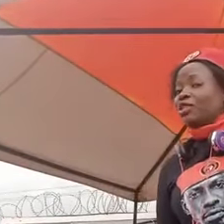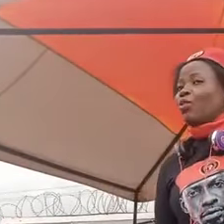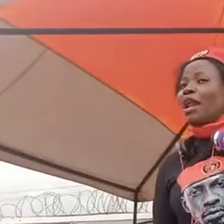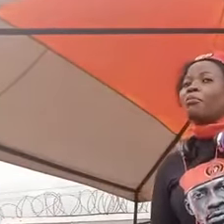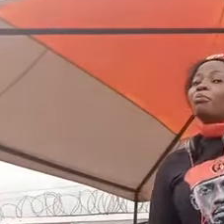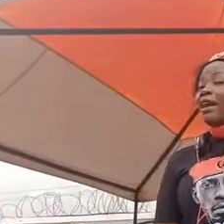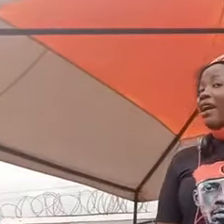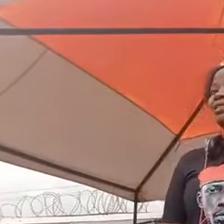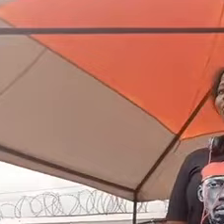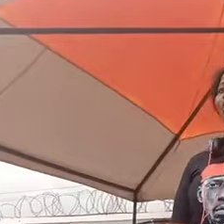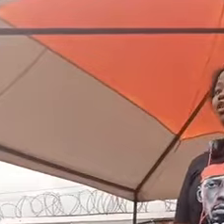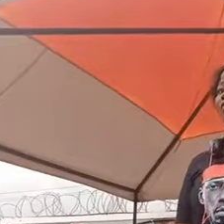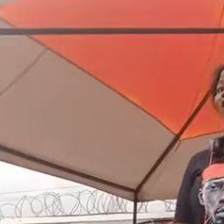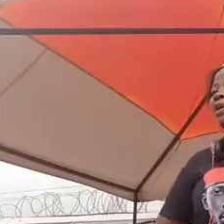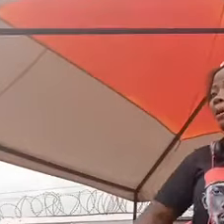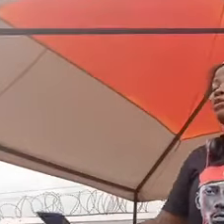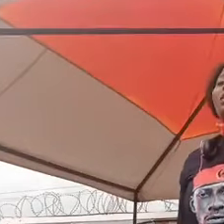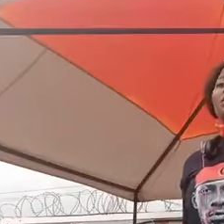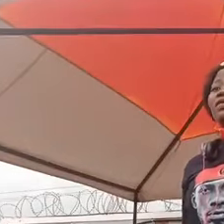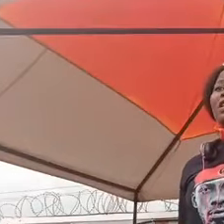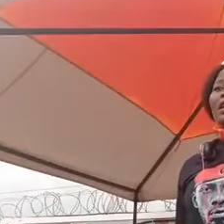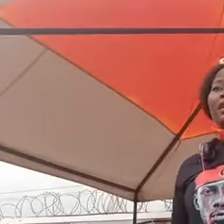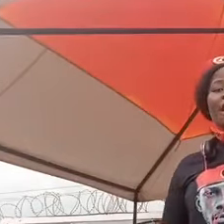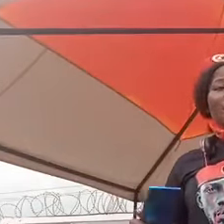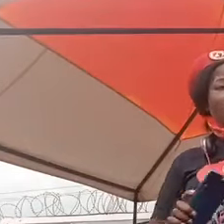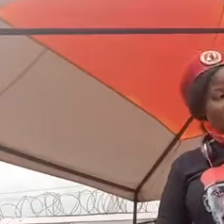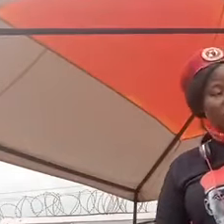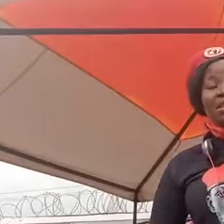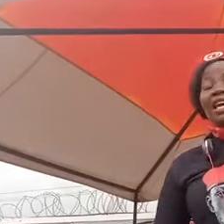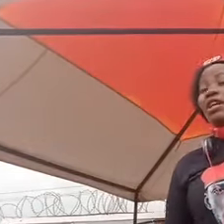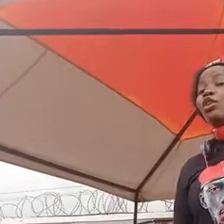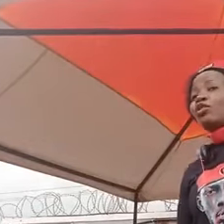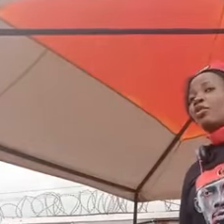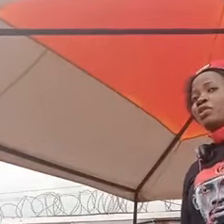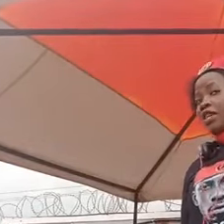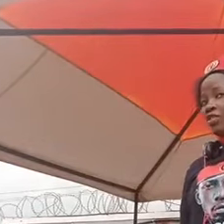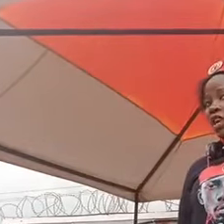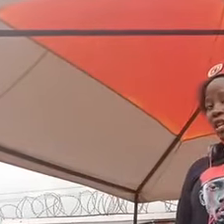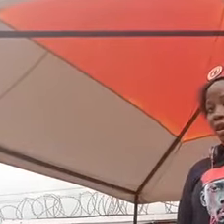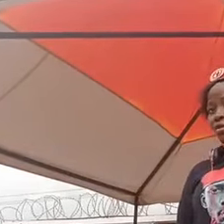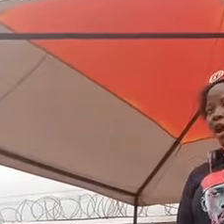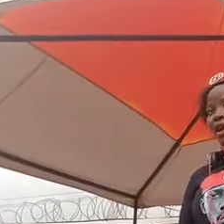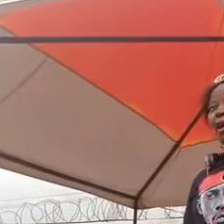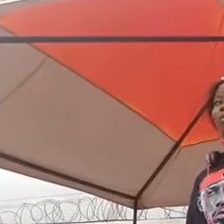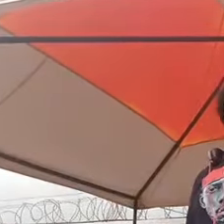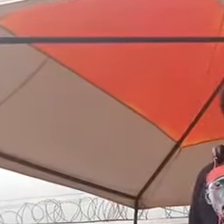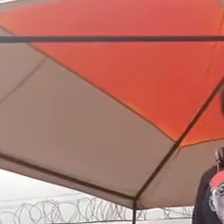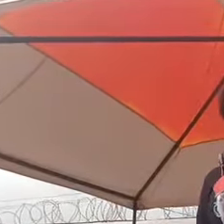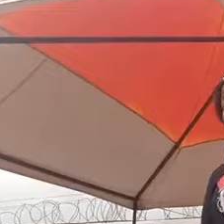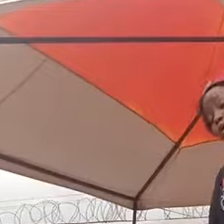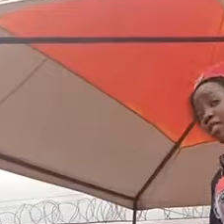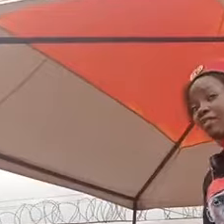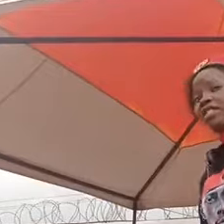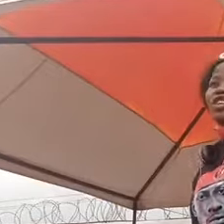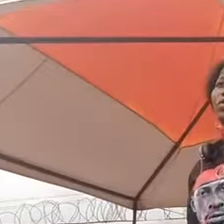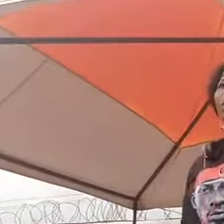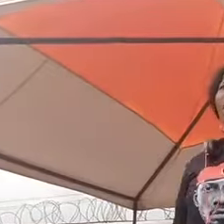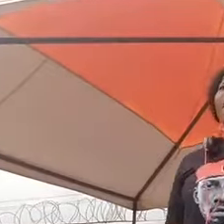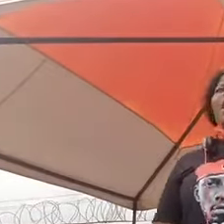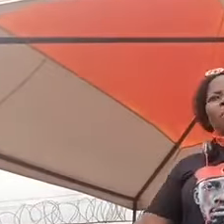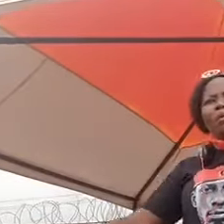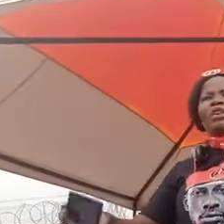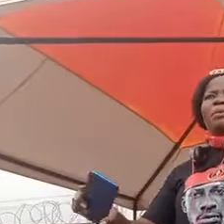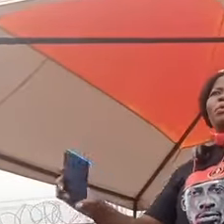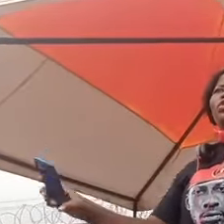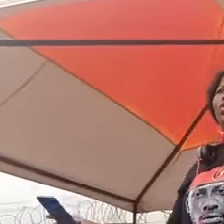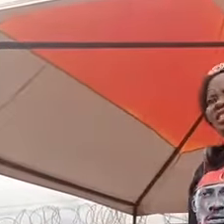ne batutwala mu barracks, moreover ffe abantu ba civilian. Ne batusibira e Loro etwali tugenda Arua nga Bobi Wine agenda consultation.